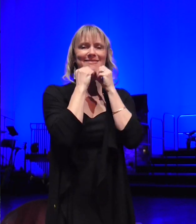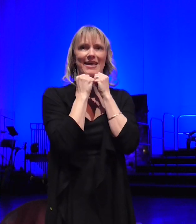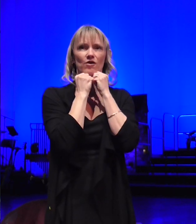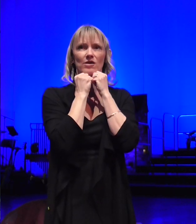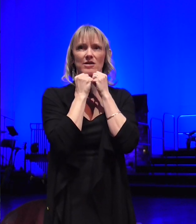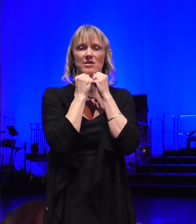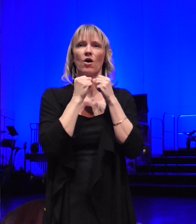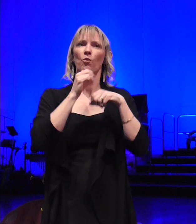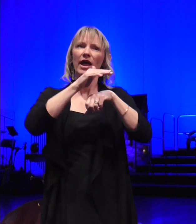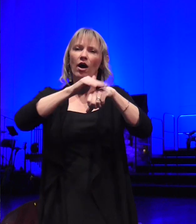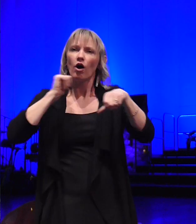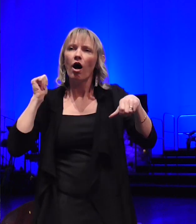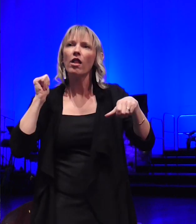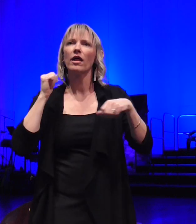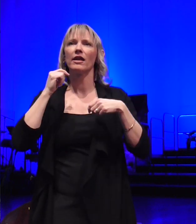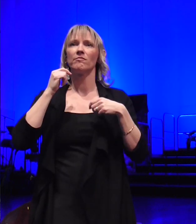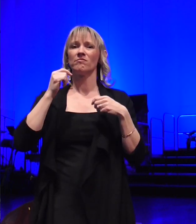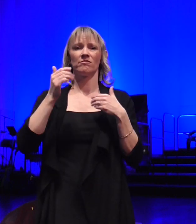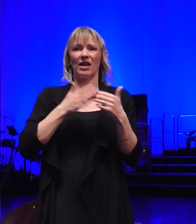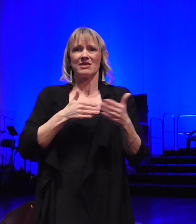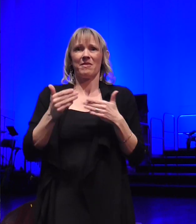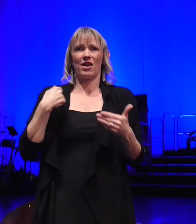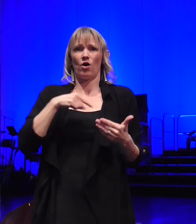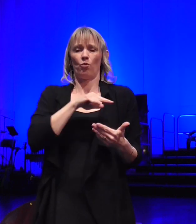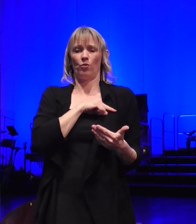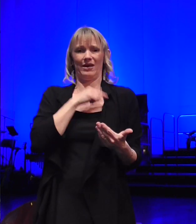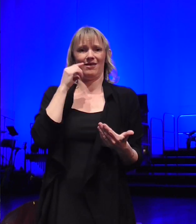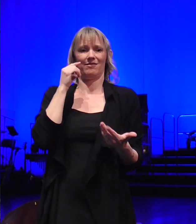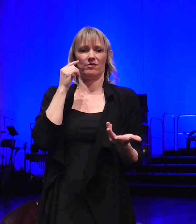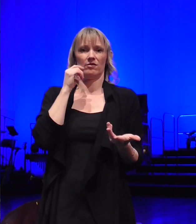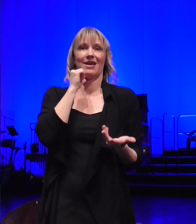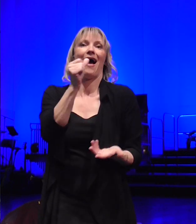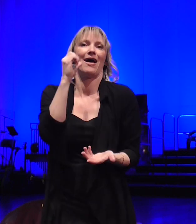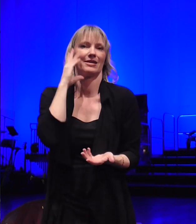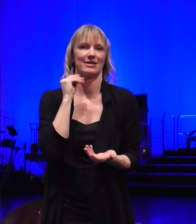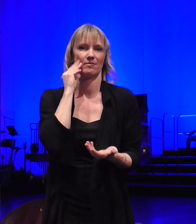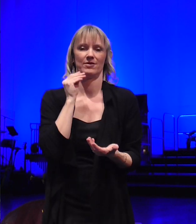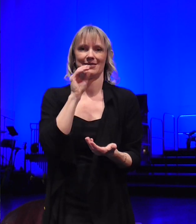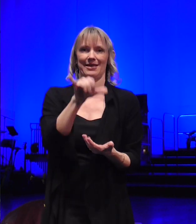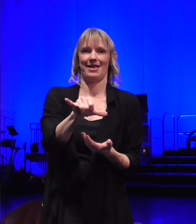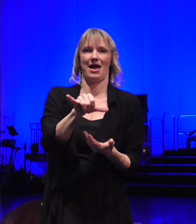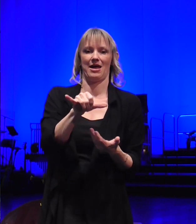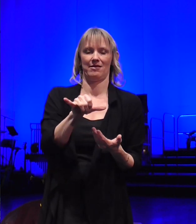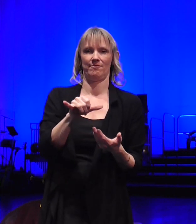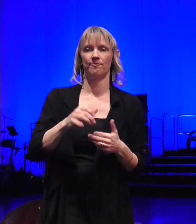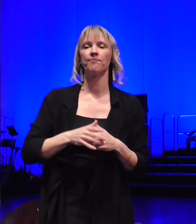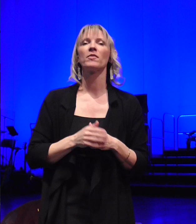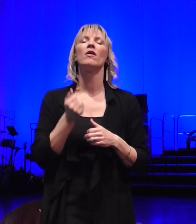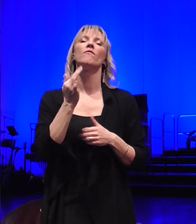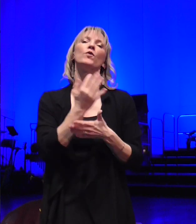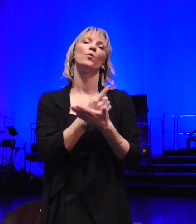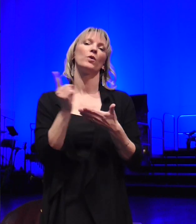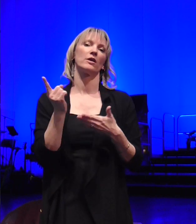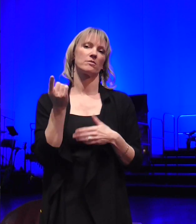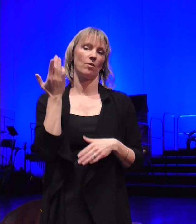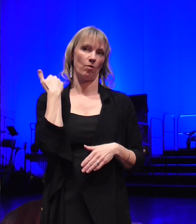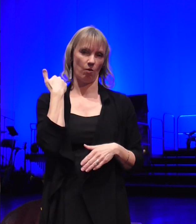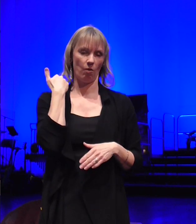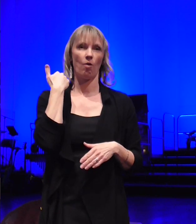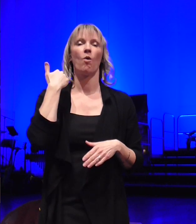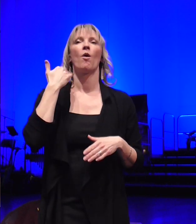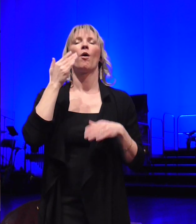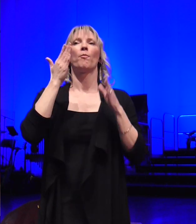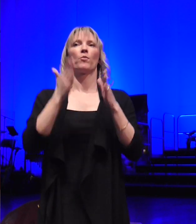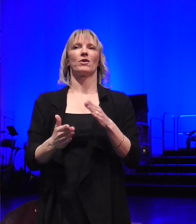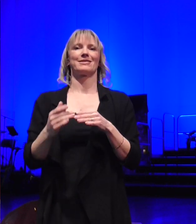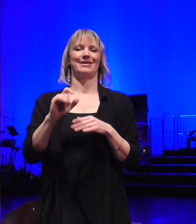call it forth even when we experience its absence. Several weeks ago, someone asked me over